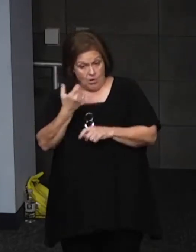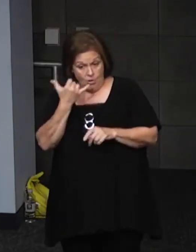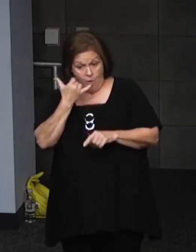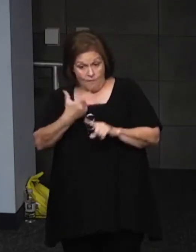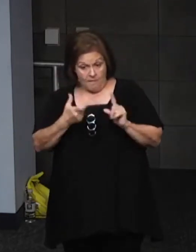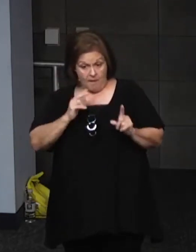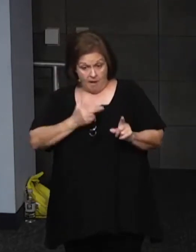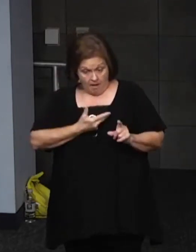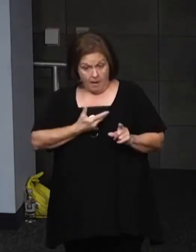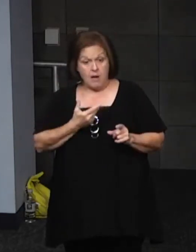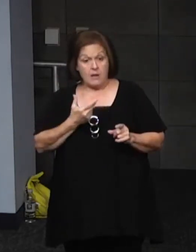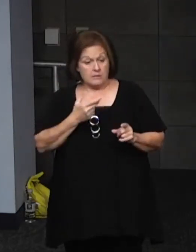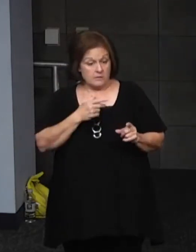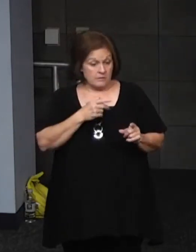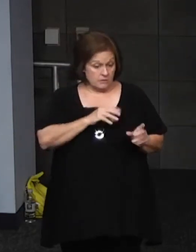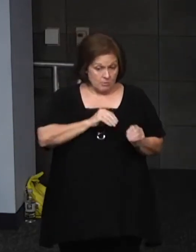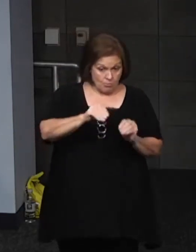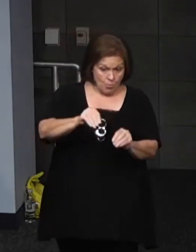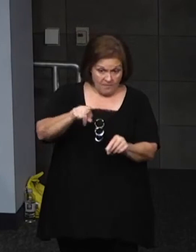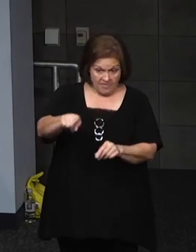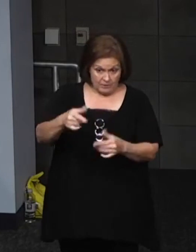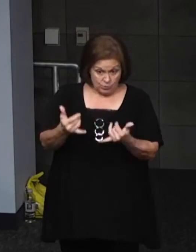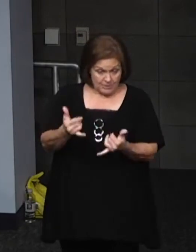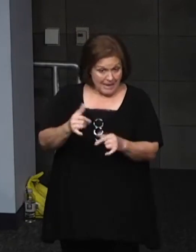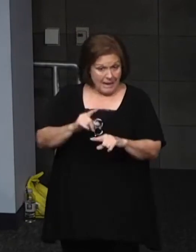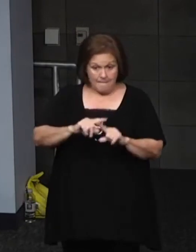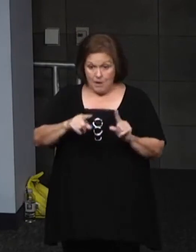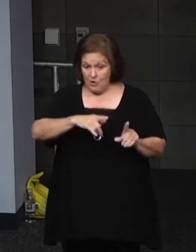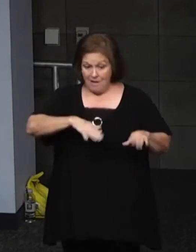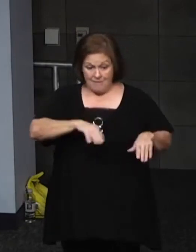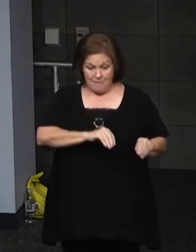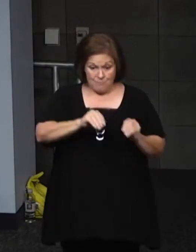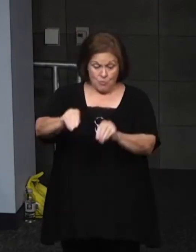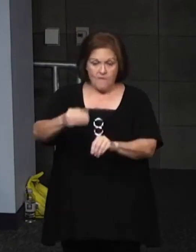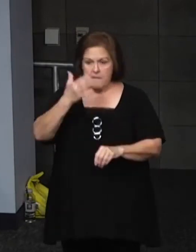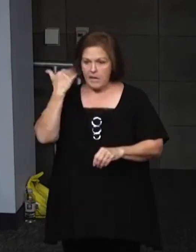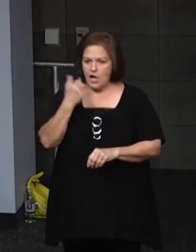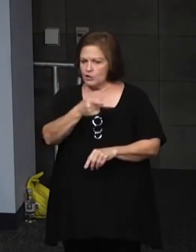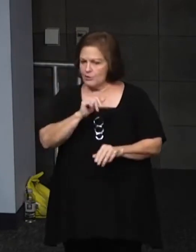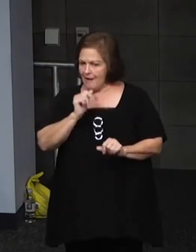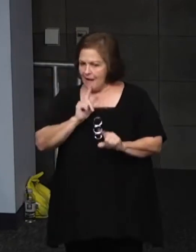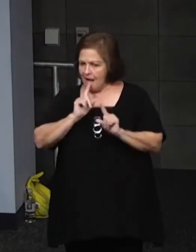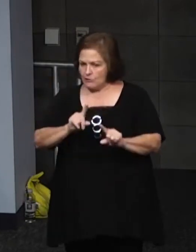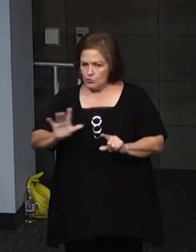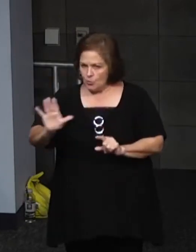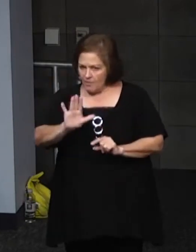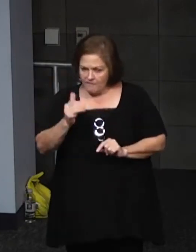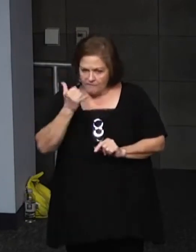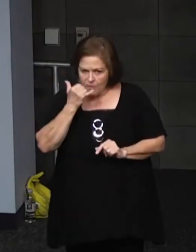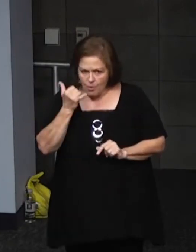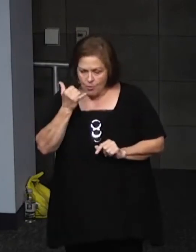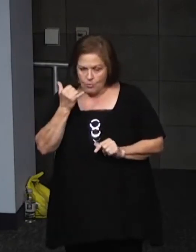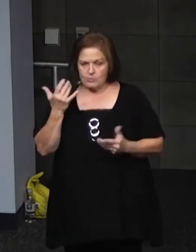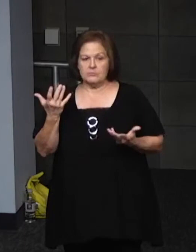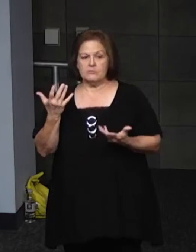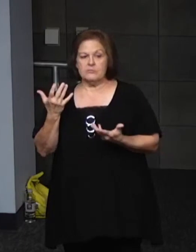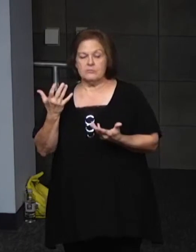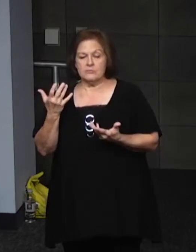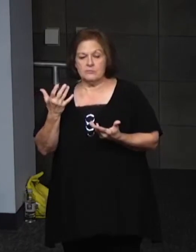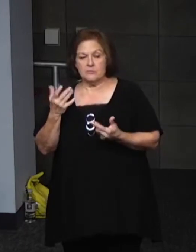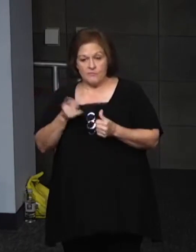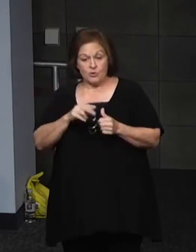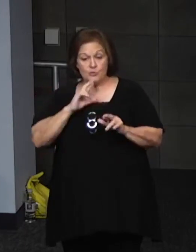about moving there today, but you have not yet moved, it's because you're not answering your phone. So we have